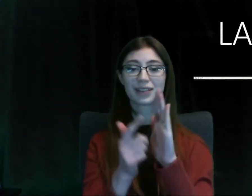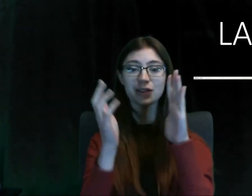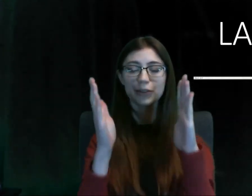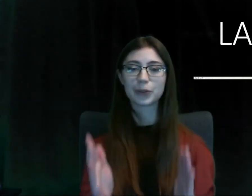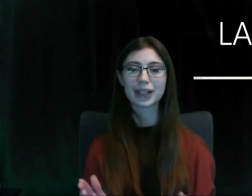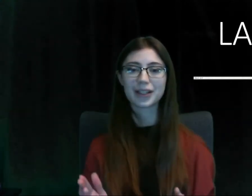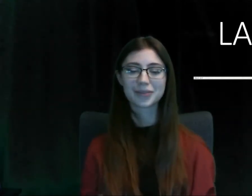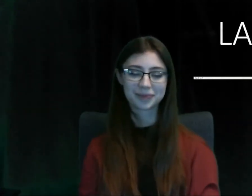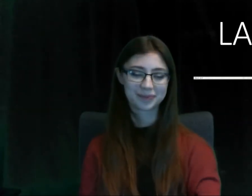lawyer.